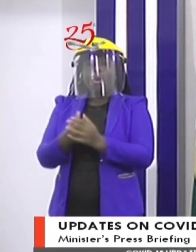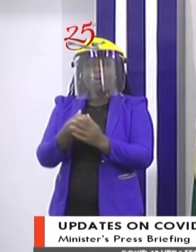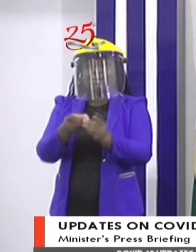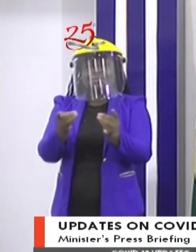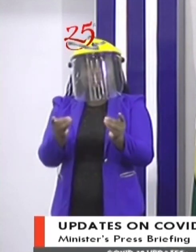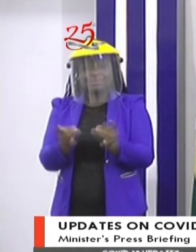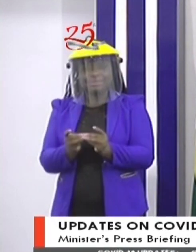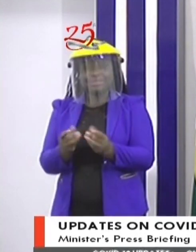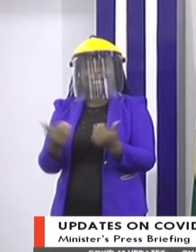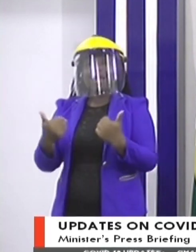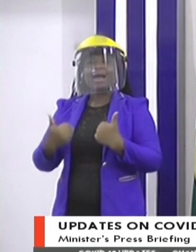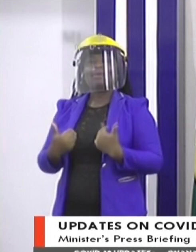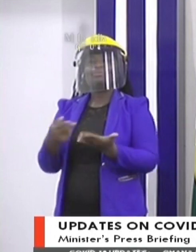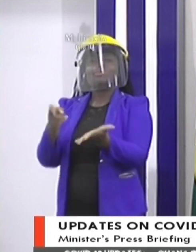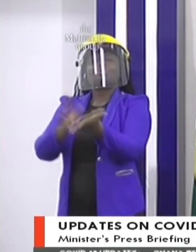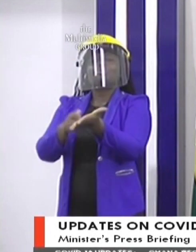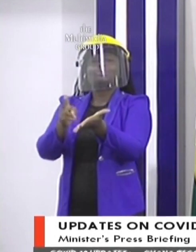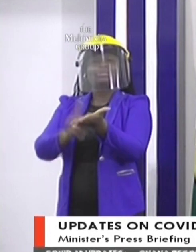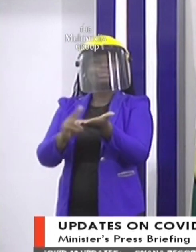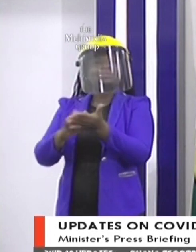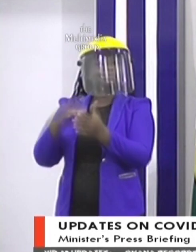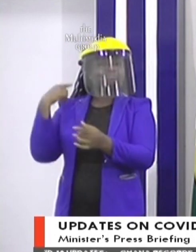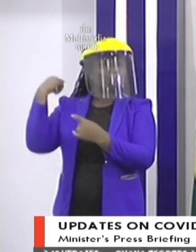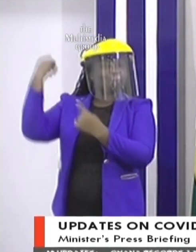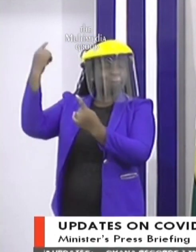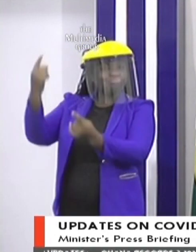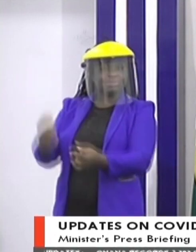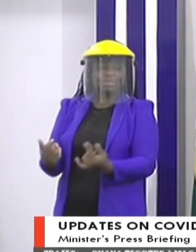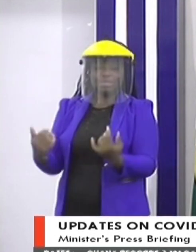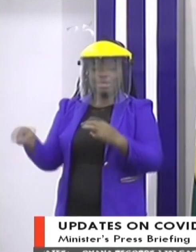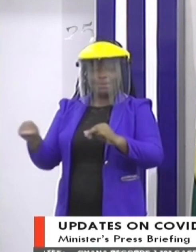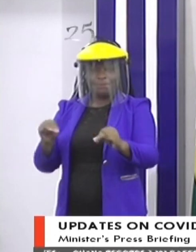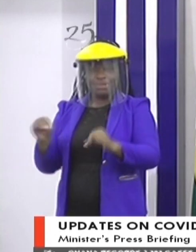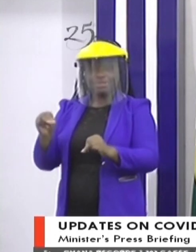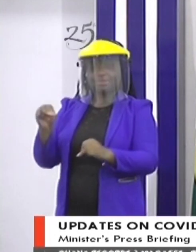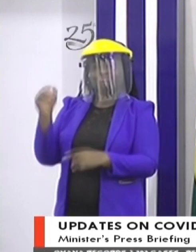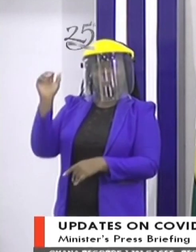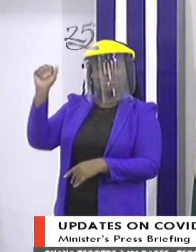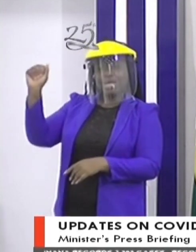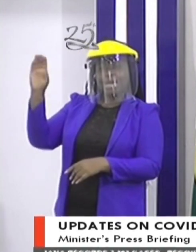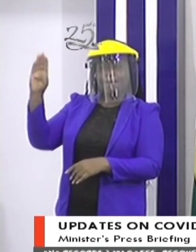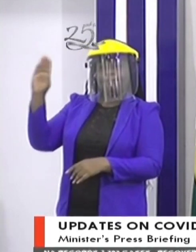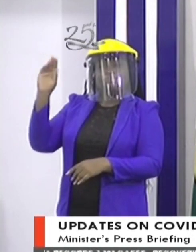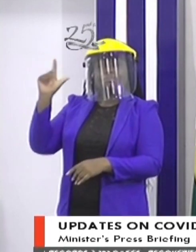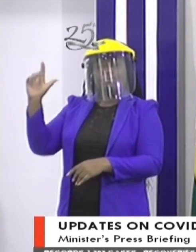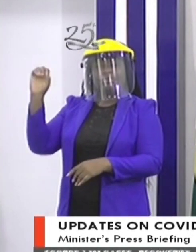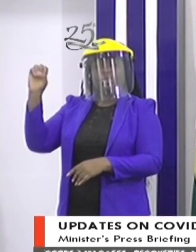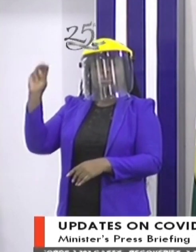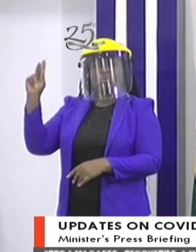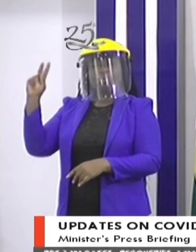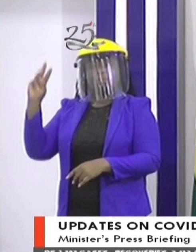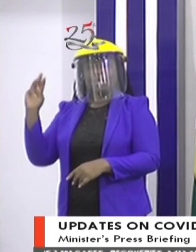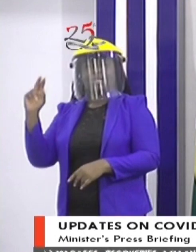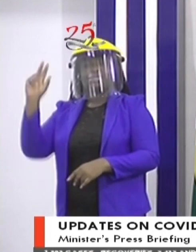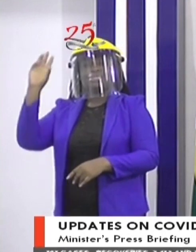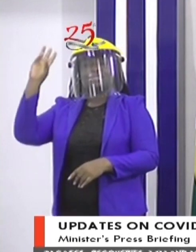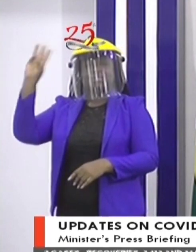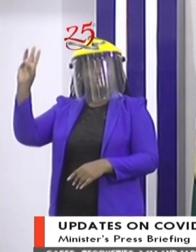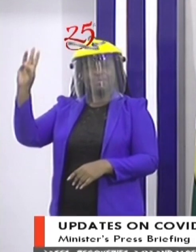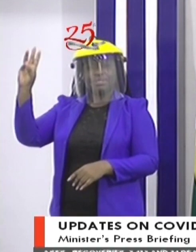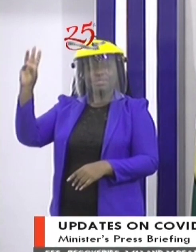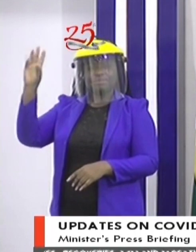that have already reported cases and are being managed. Ablekuma, 47 cases. Ayawaso is